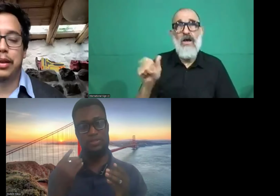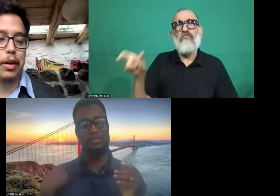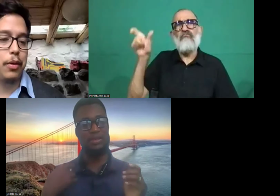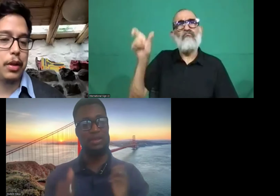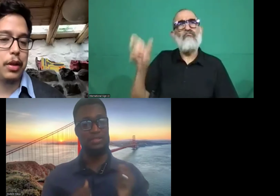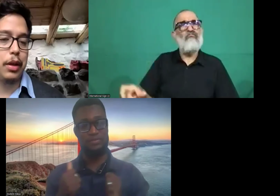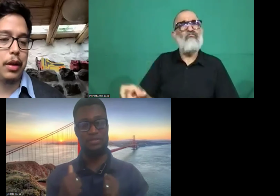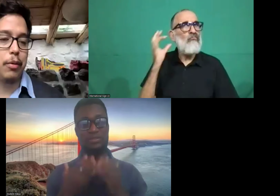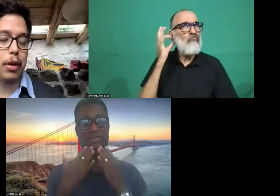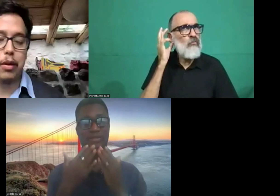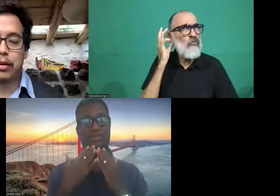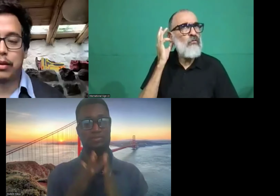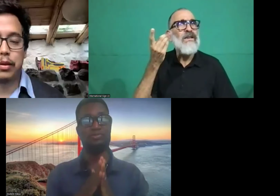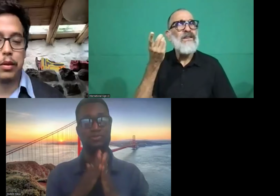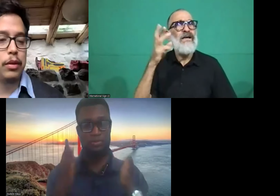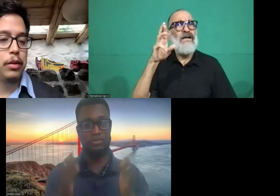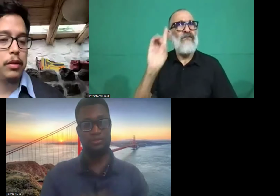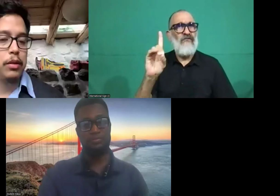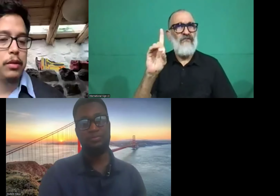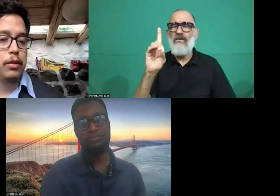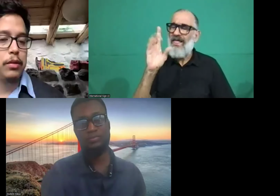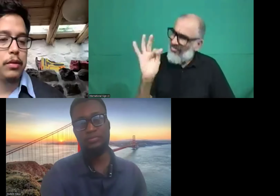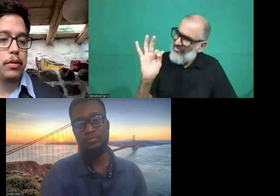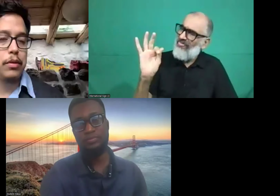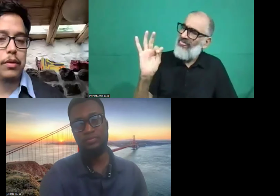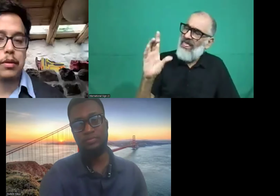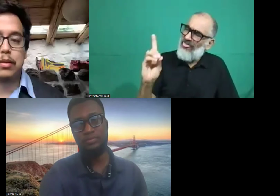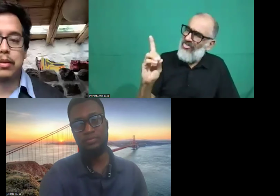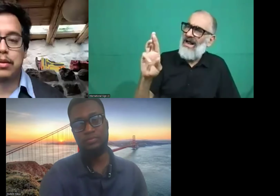much, Katilla. You can take it away.